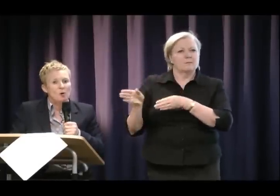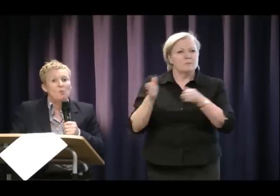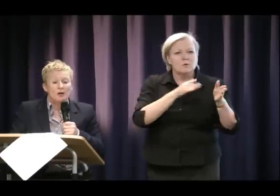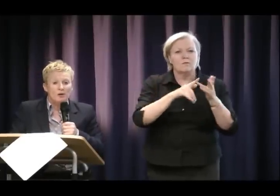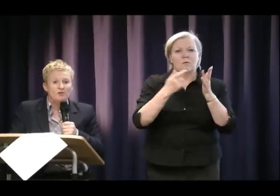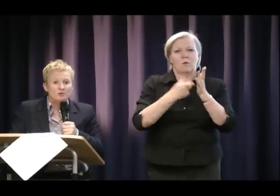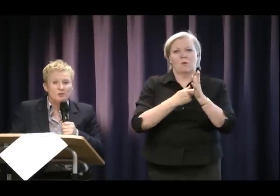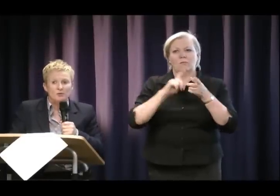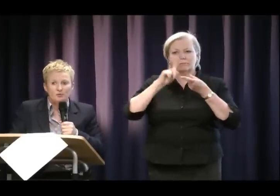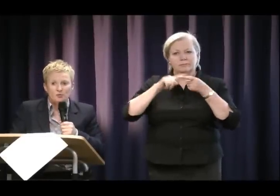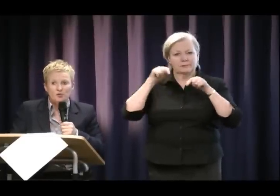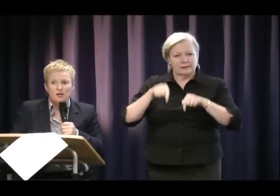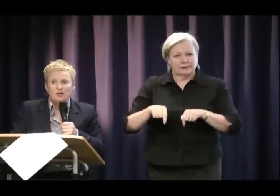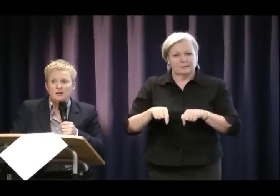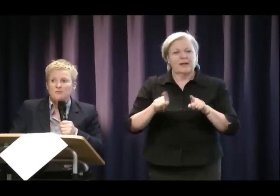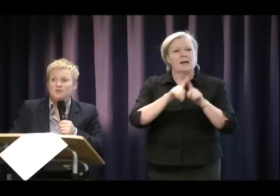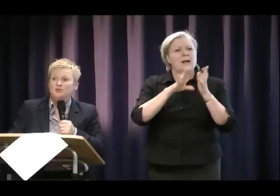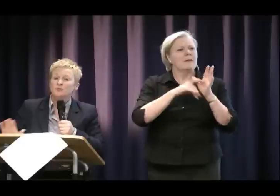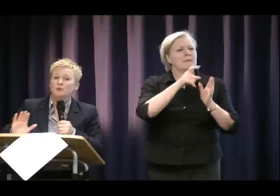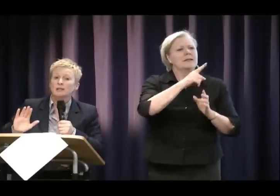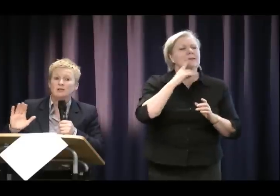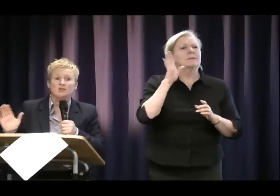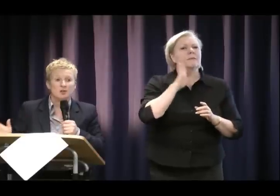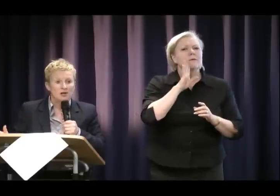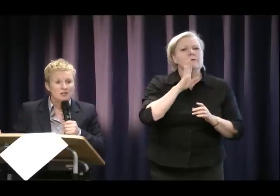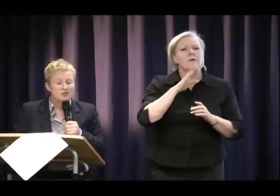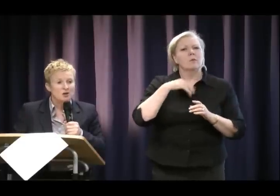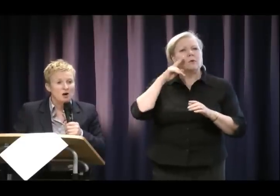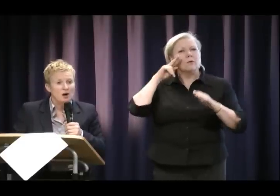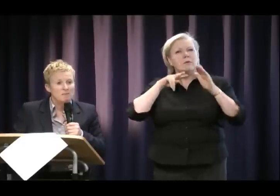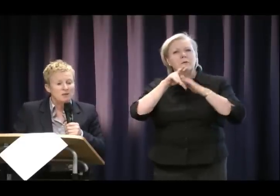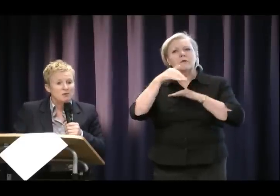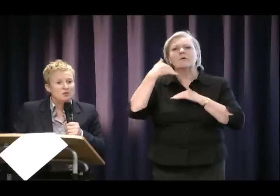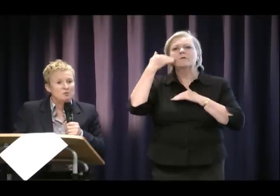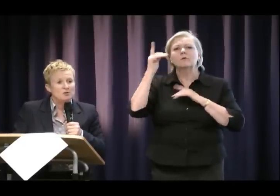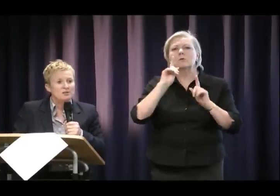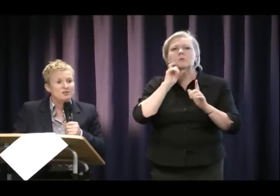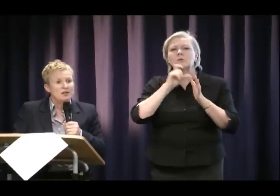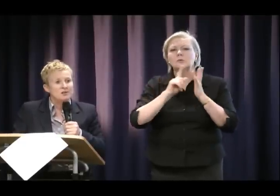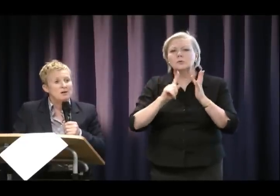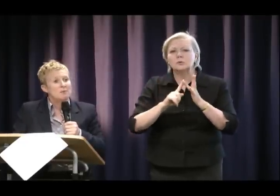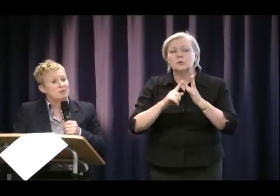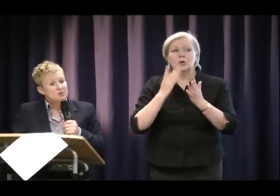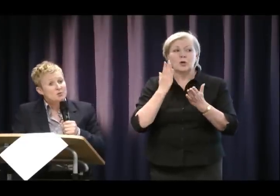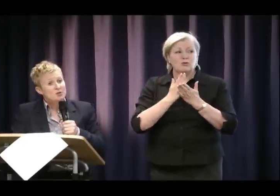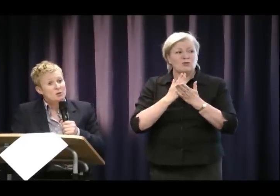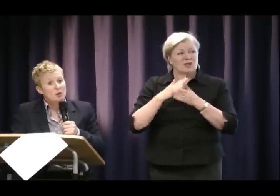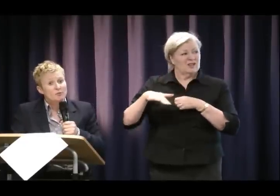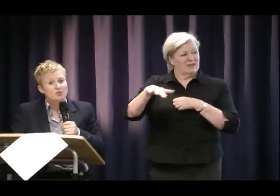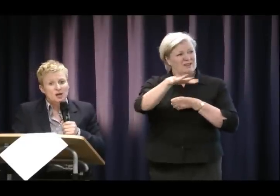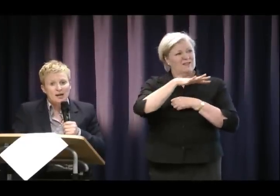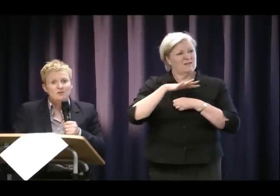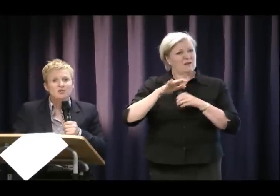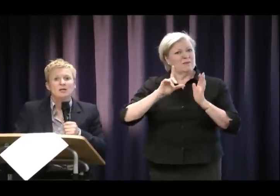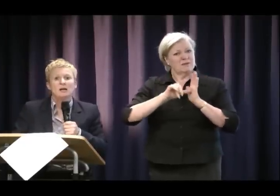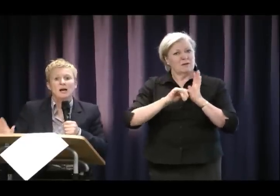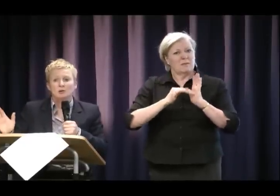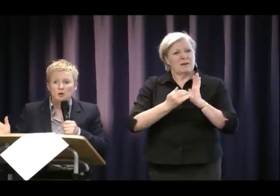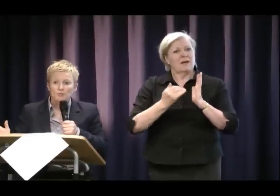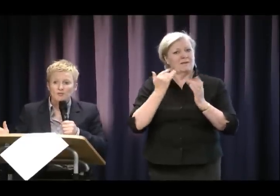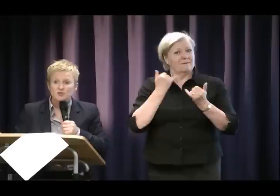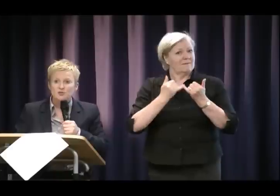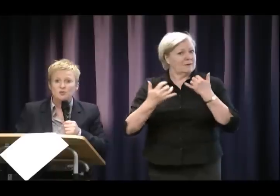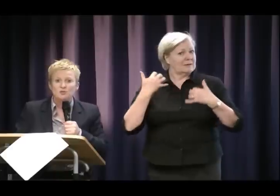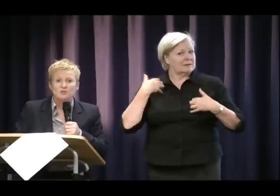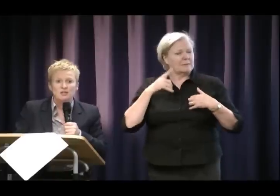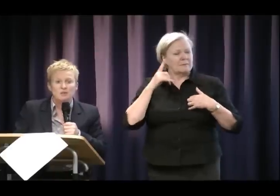at what we're going to do in the future. This is a really exciting time in the community sector, but there's also a lot of change and a